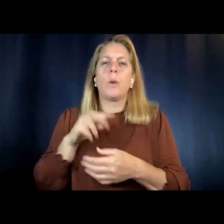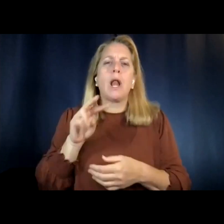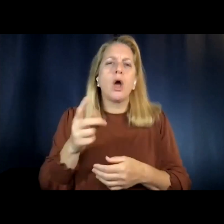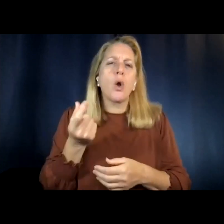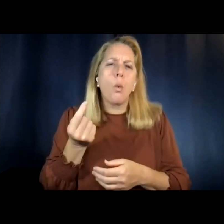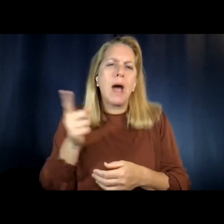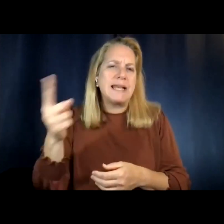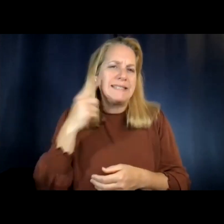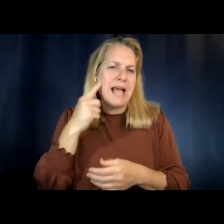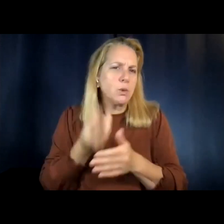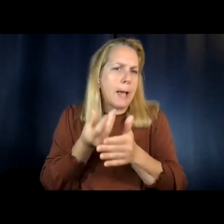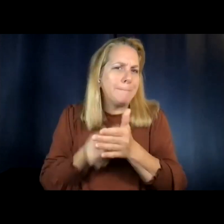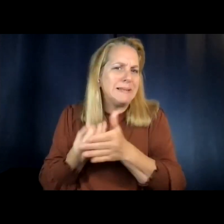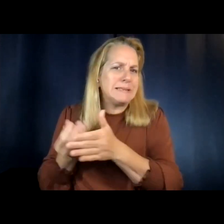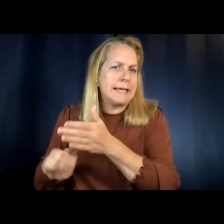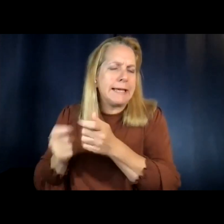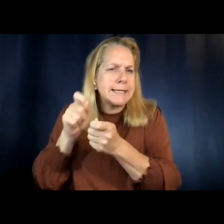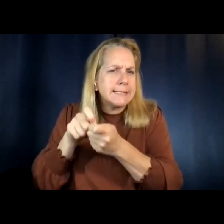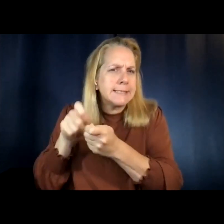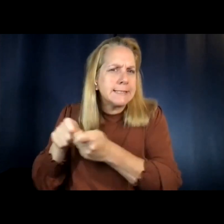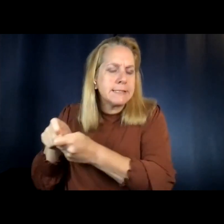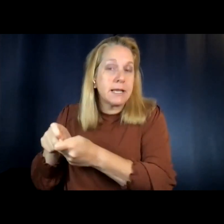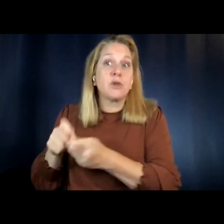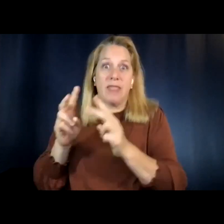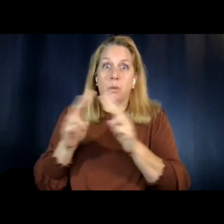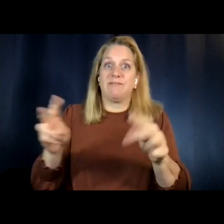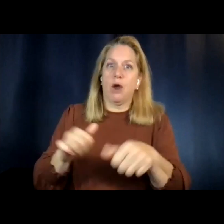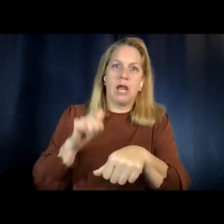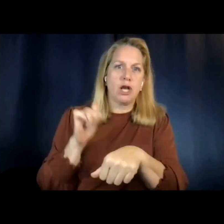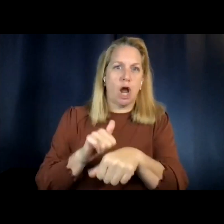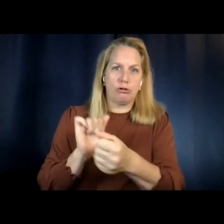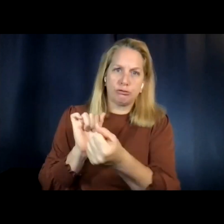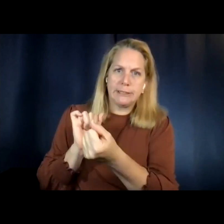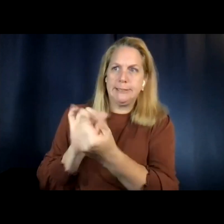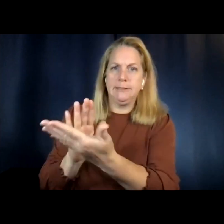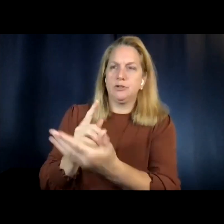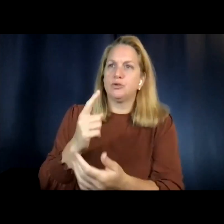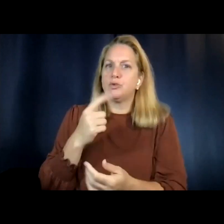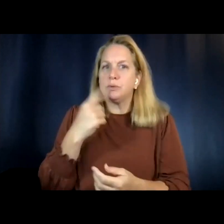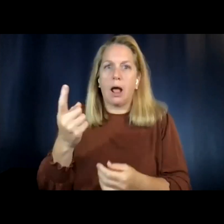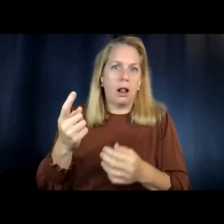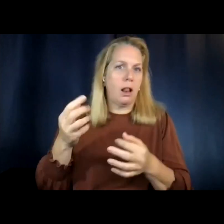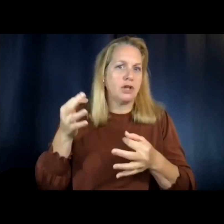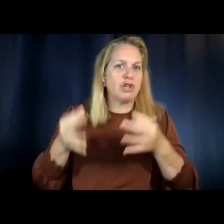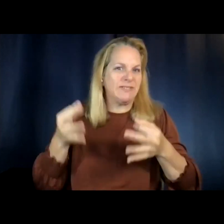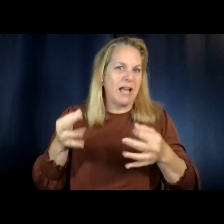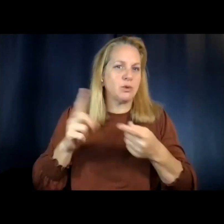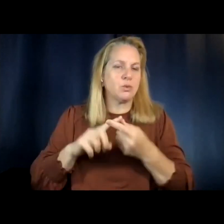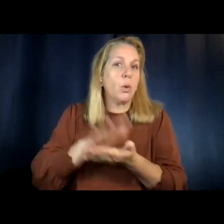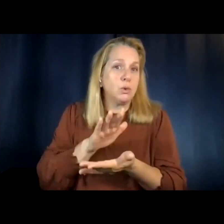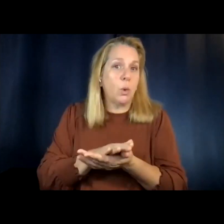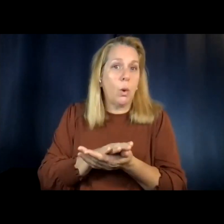missing. And that's a very concrete way to justify to school districts